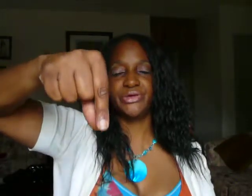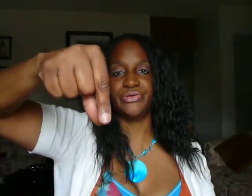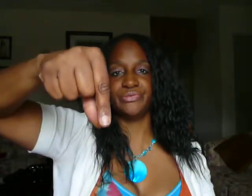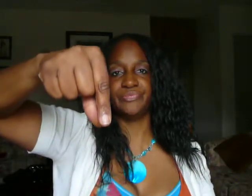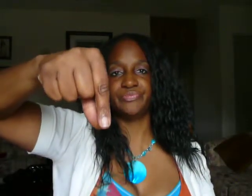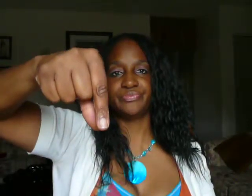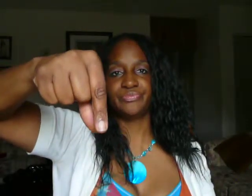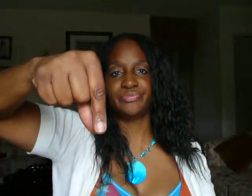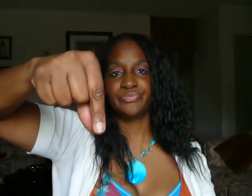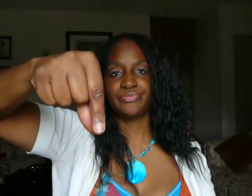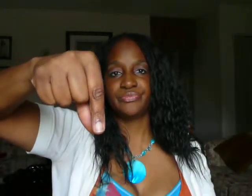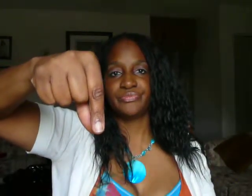Q.